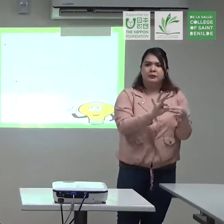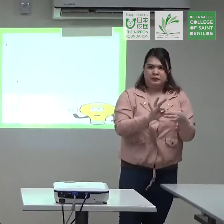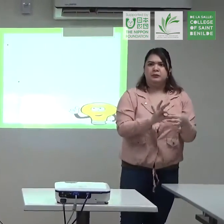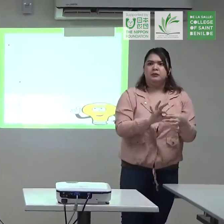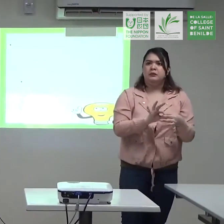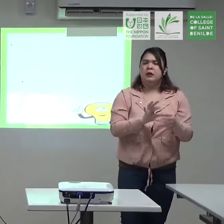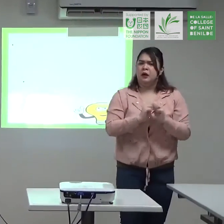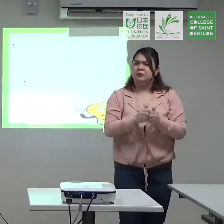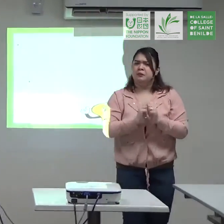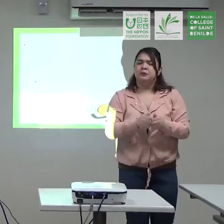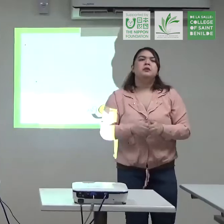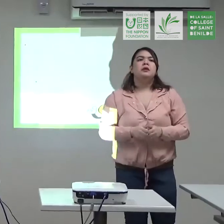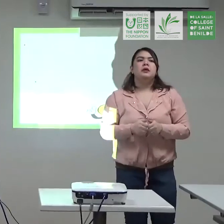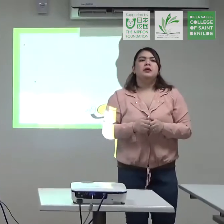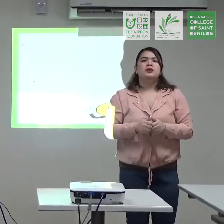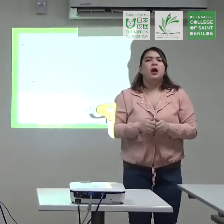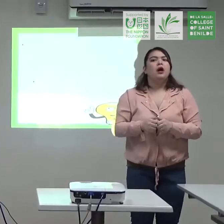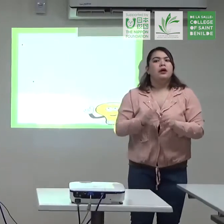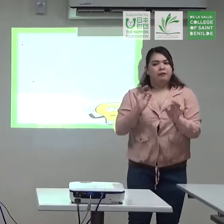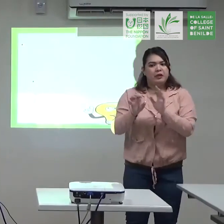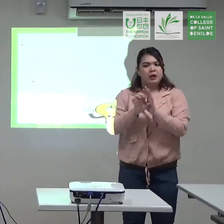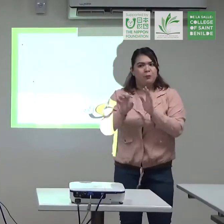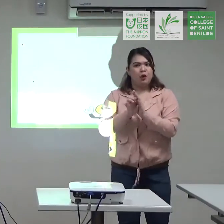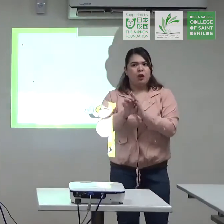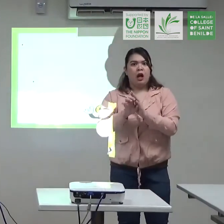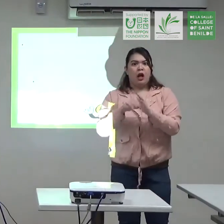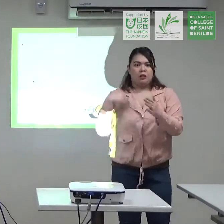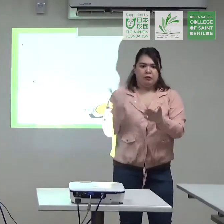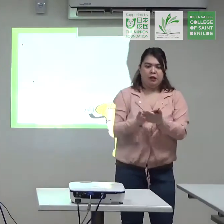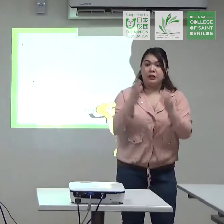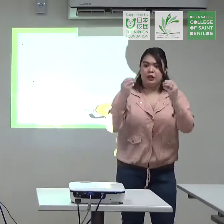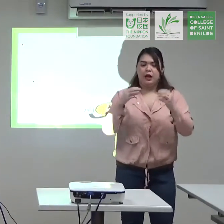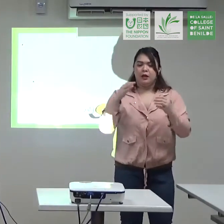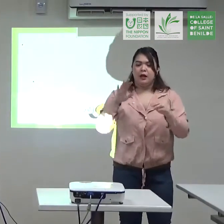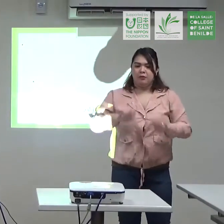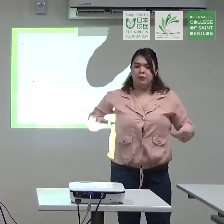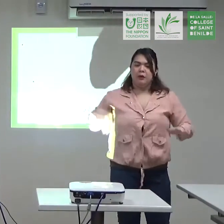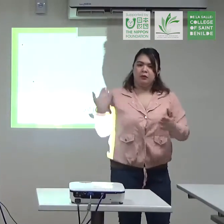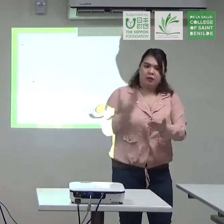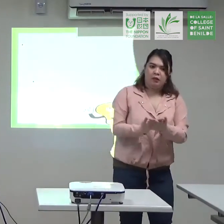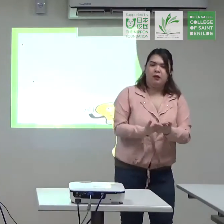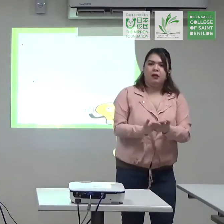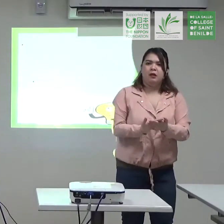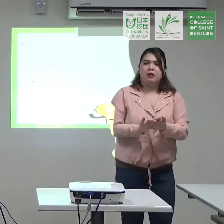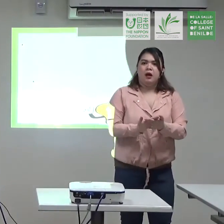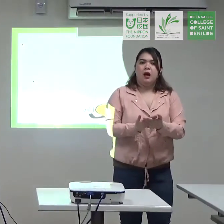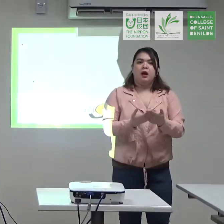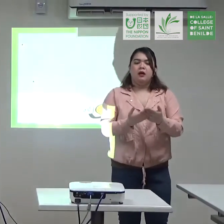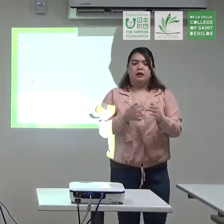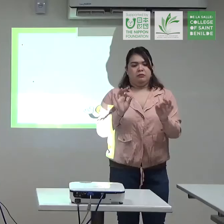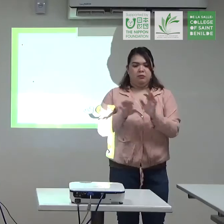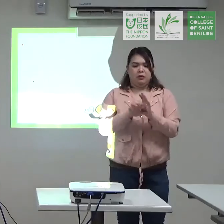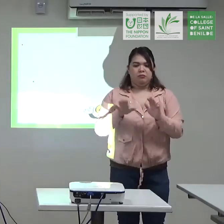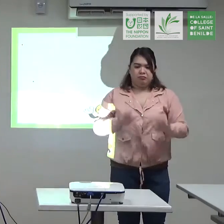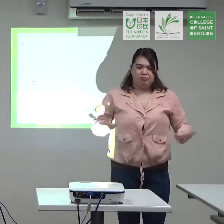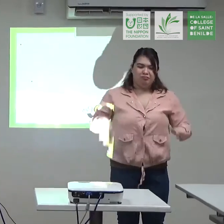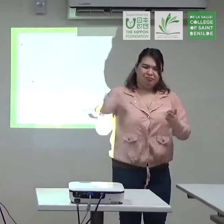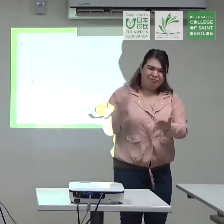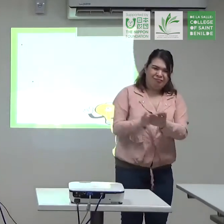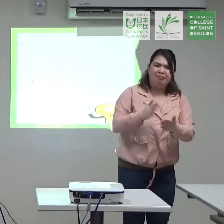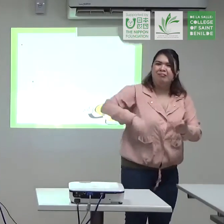if a child comes in late, the parent is already right away informed, our child came in late.